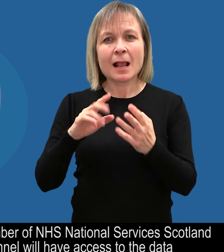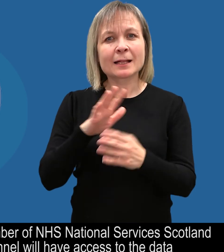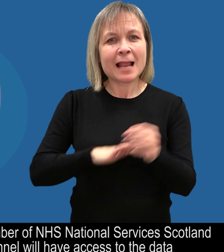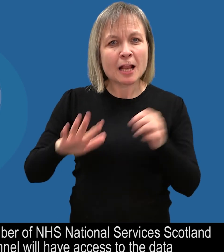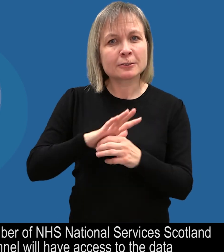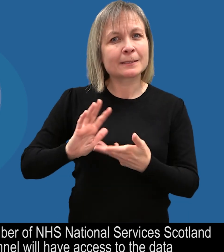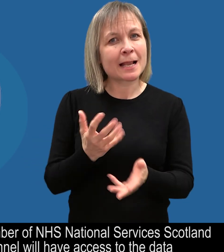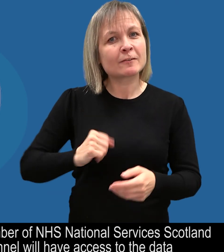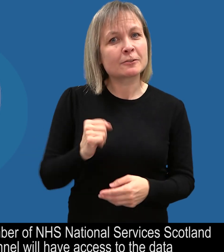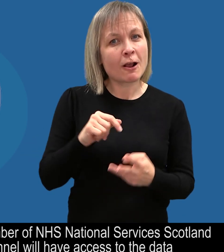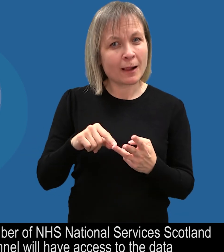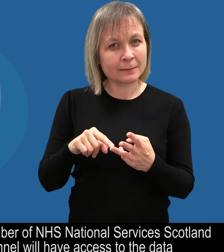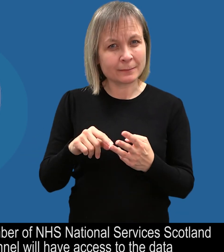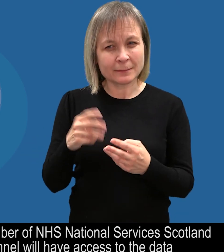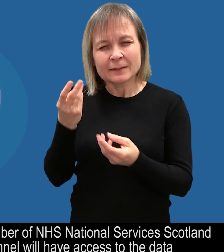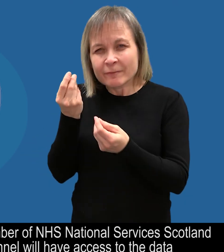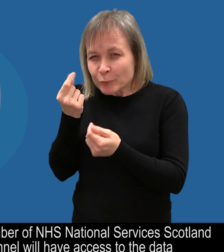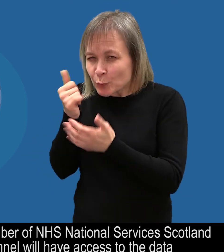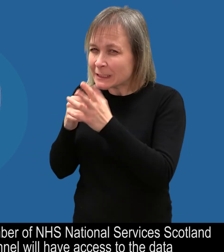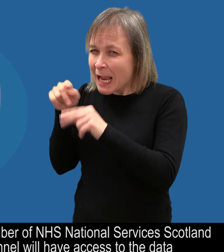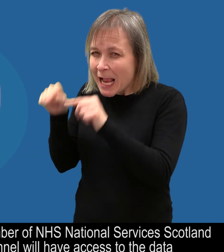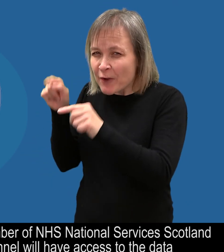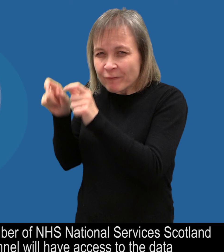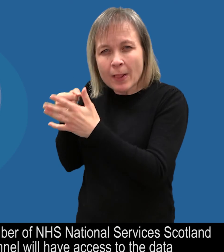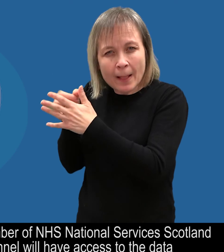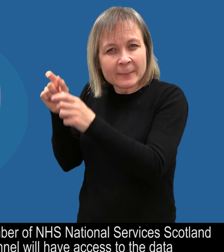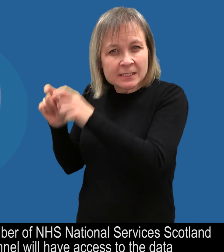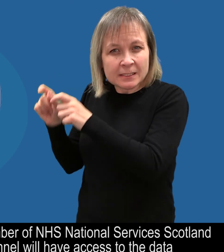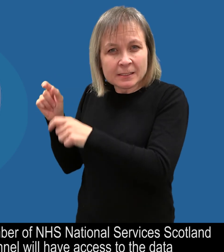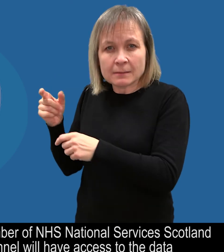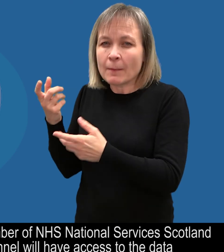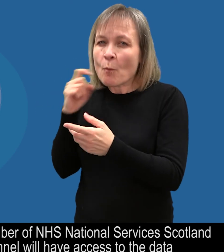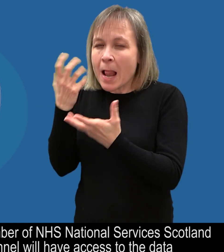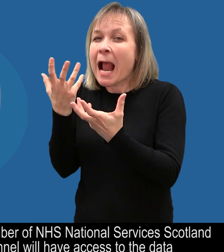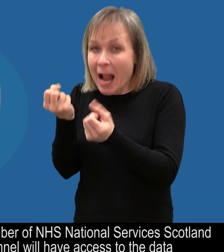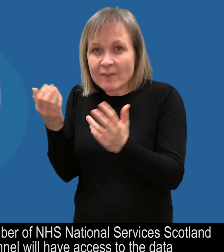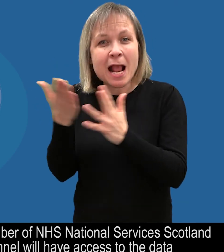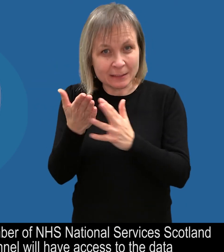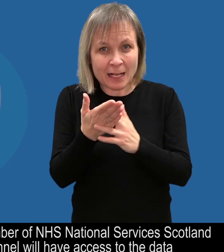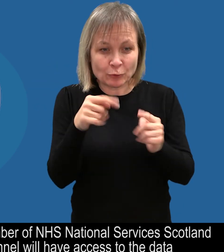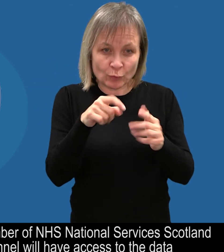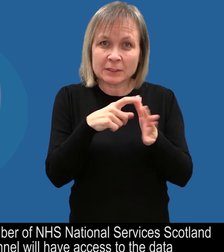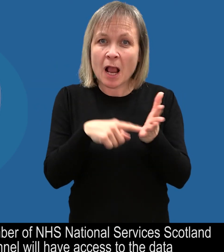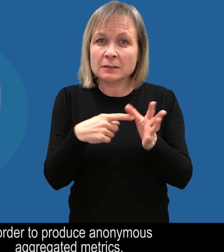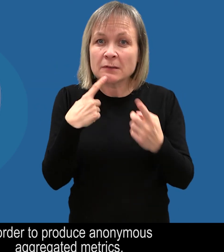A limited number of NHS National Services Scotland personnel will have access to the data in order to produce anonymous